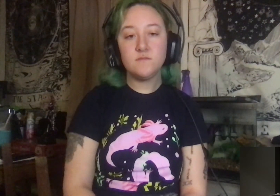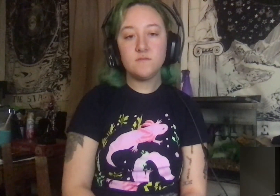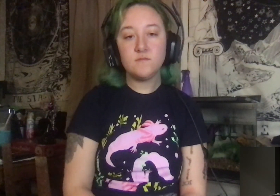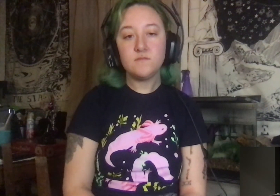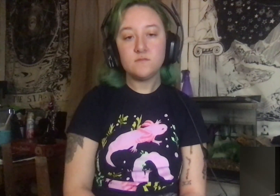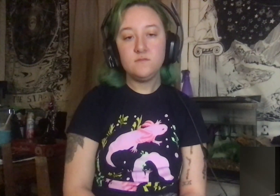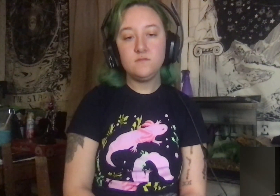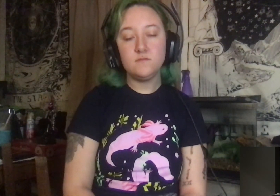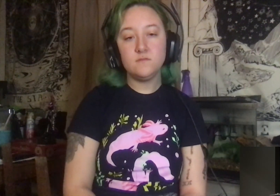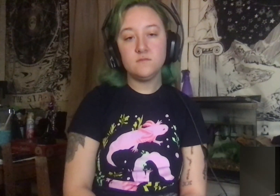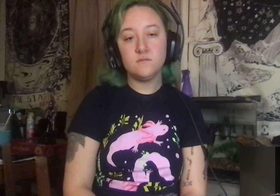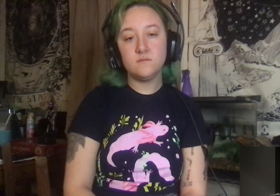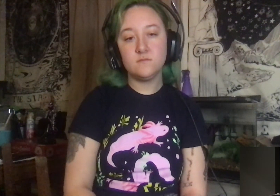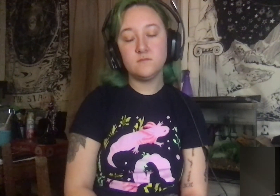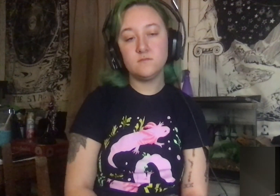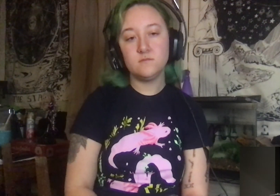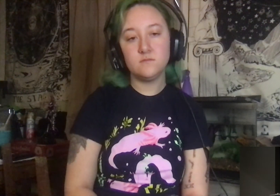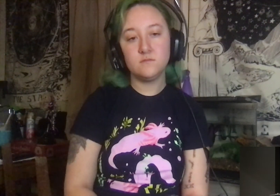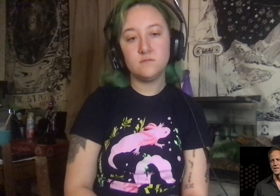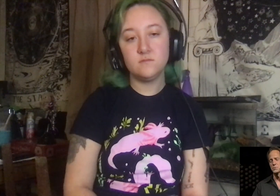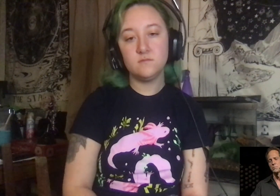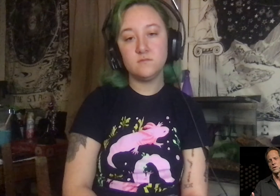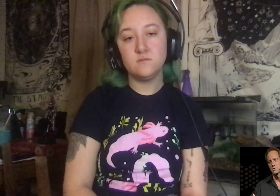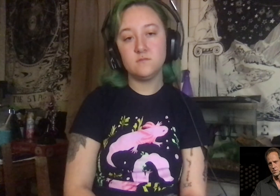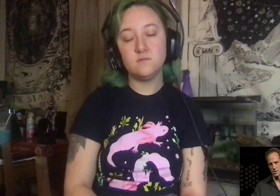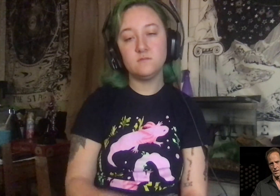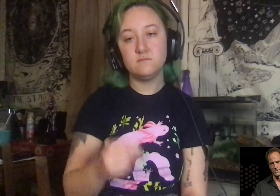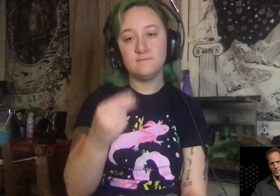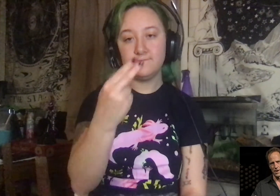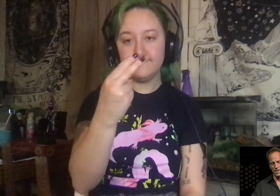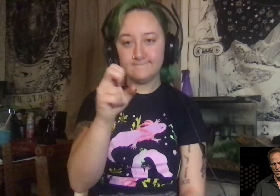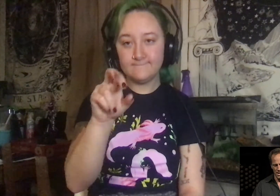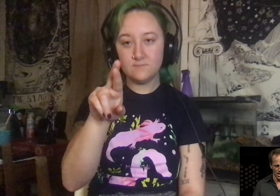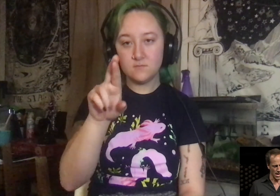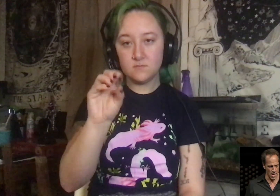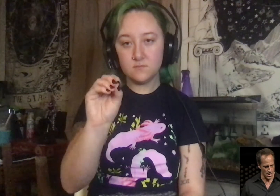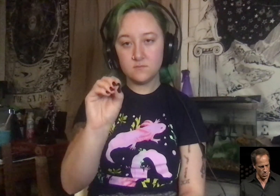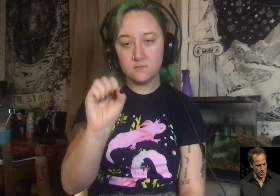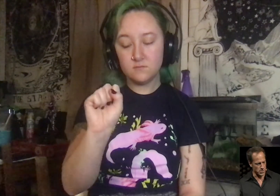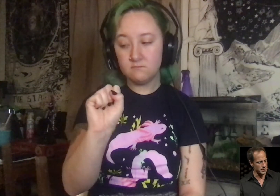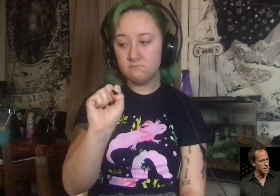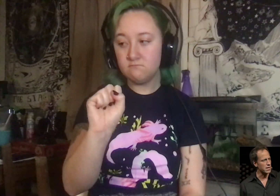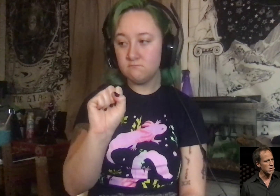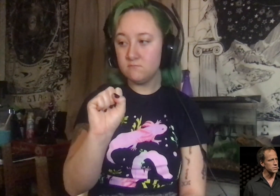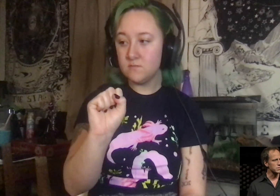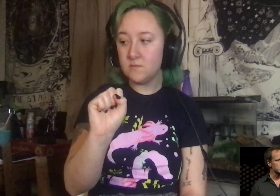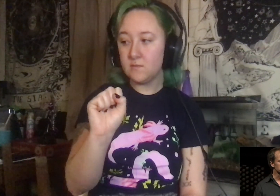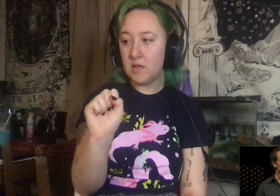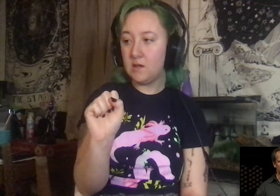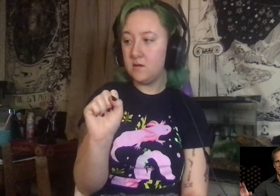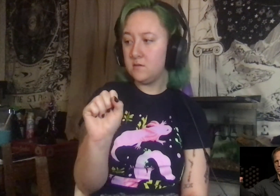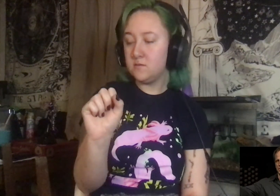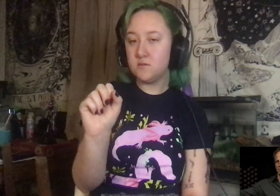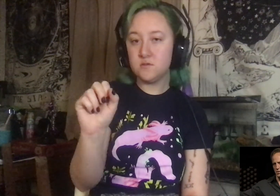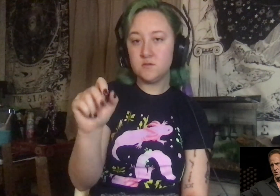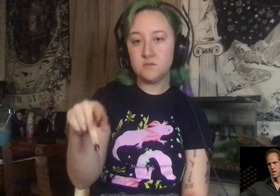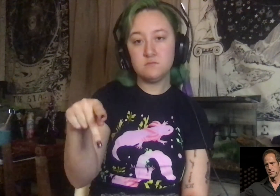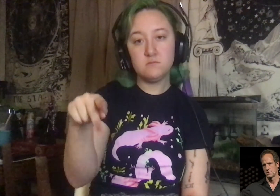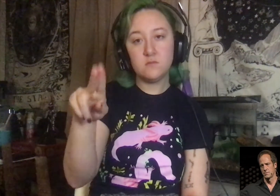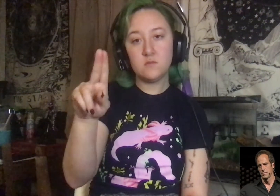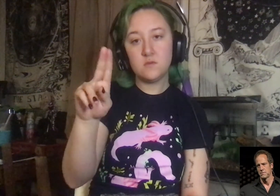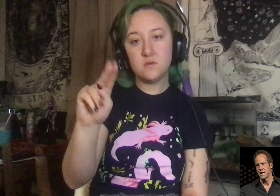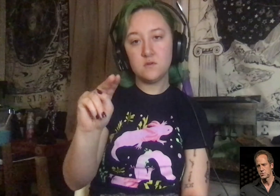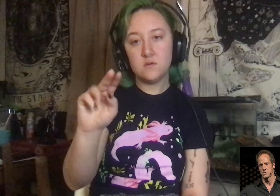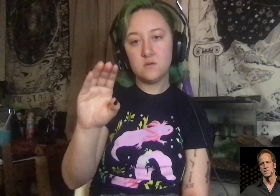butt crack, admit it. You've seen him all the time. That's what plumbers look like, right? We turn them into heroes, or we turn them into